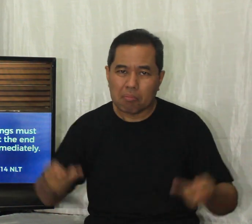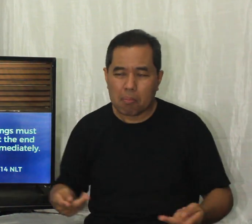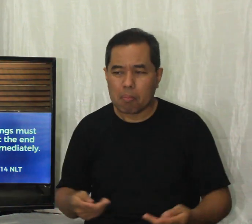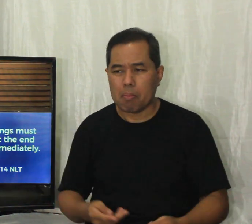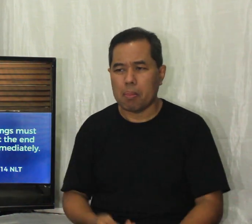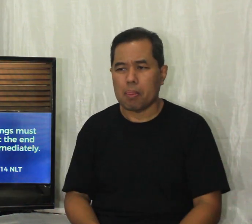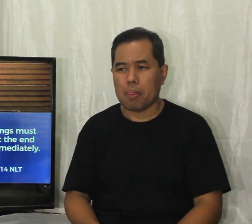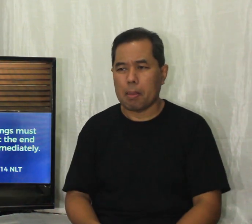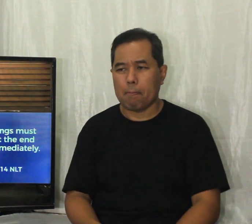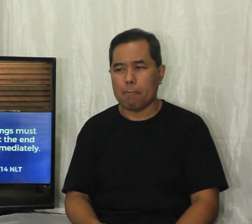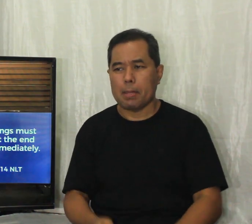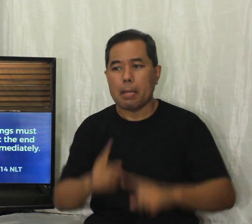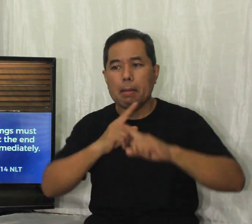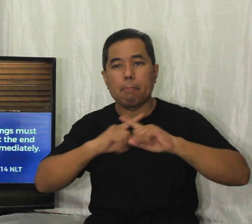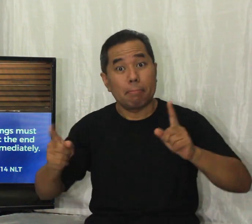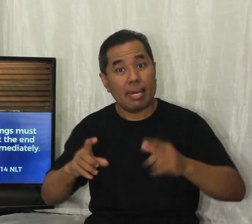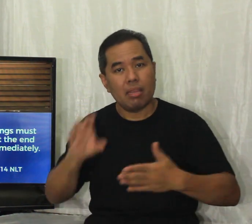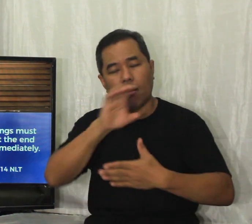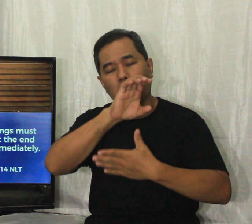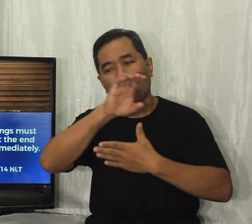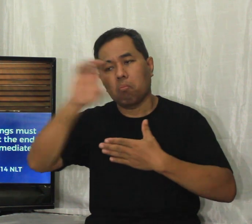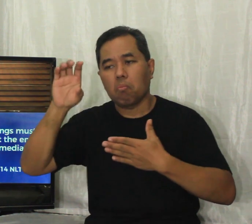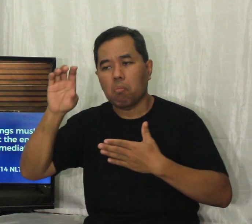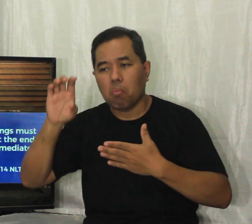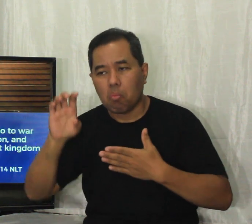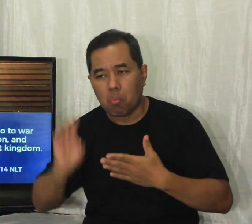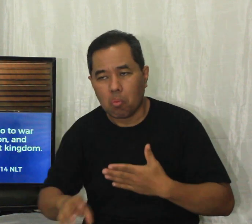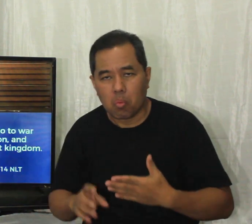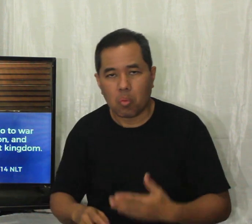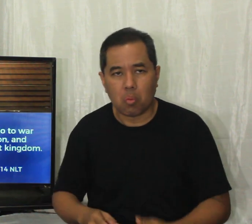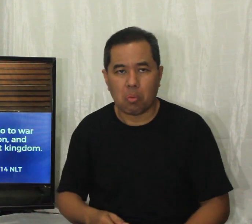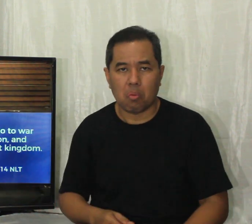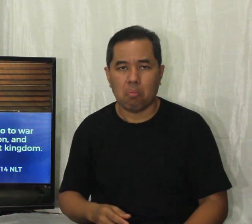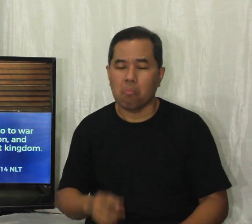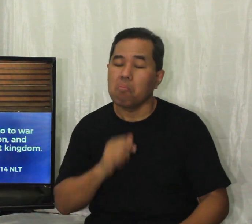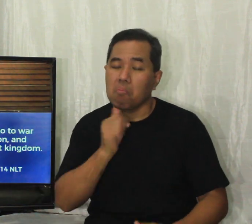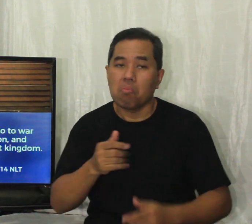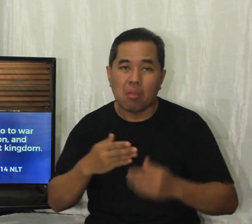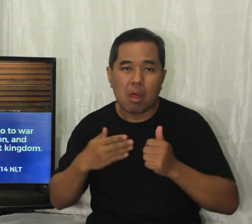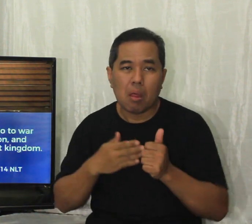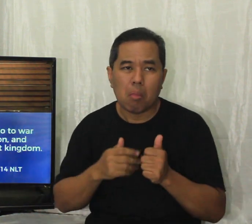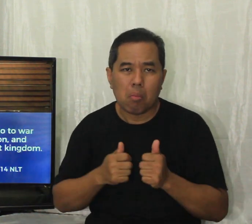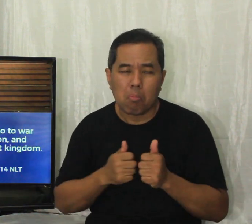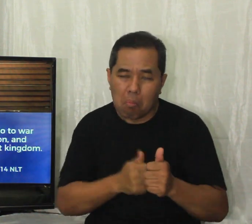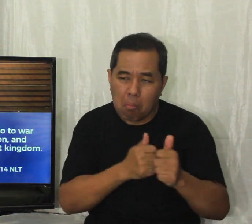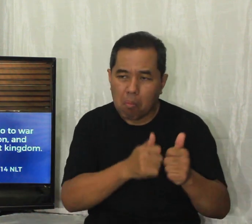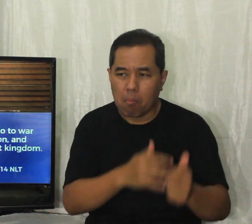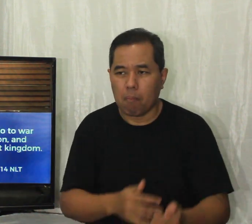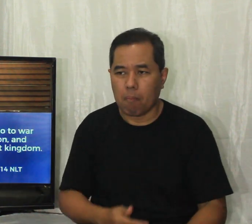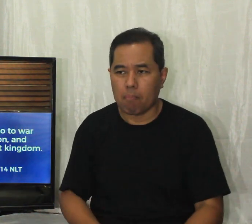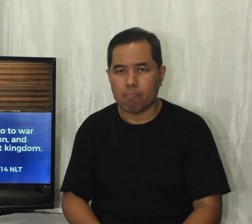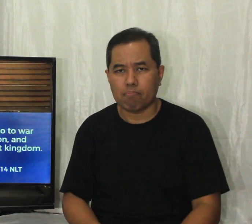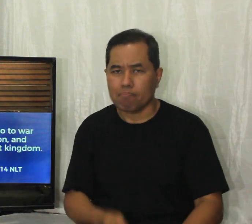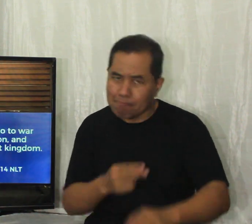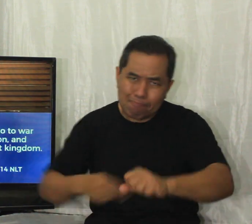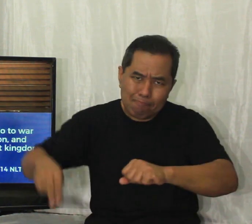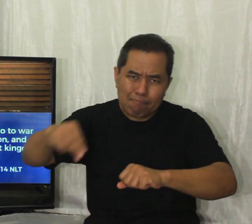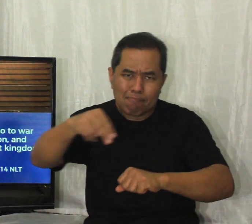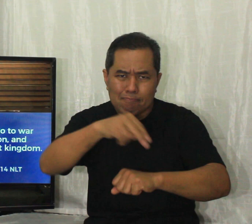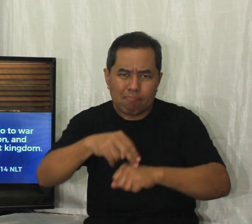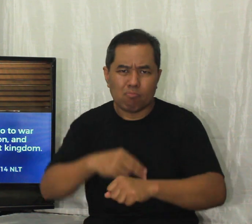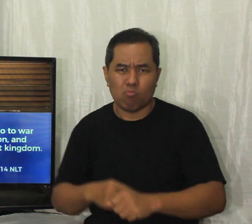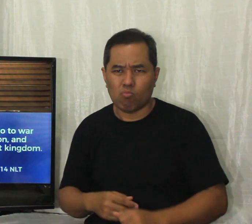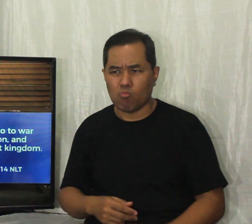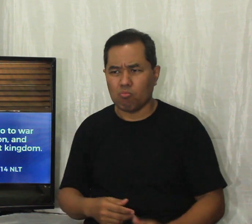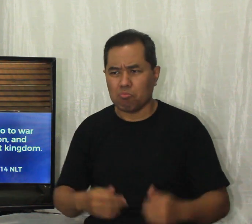So there is a time lag, he's saying. There's a time lag. Nation will go to war against nation and kingdom against